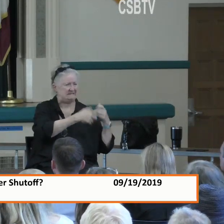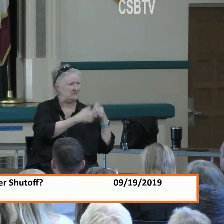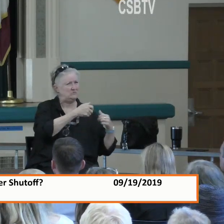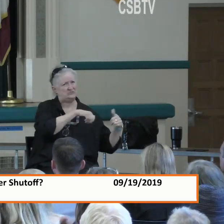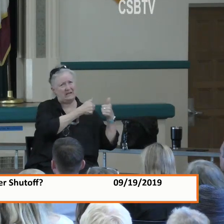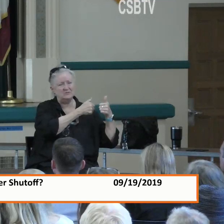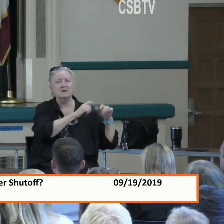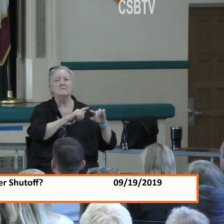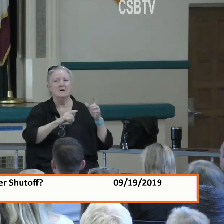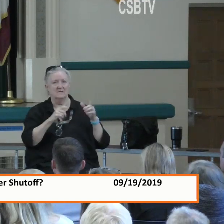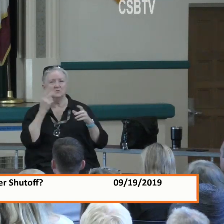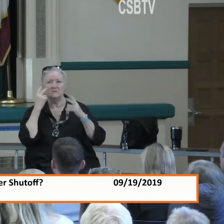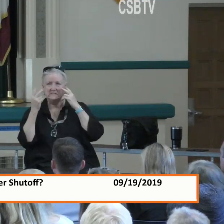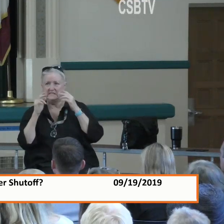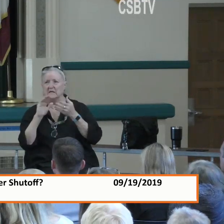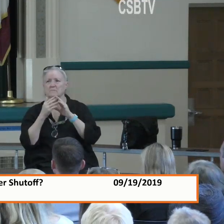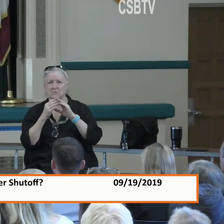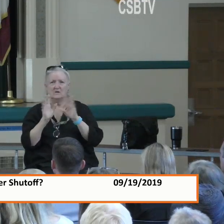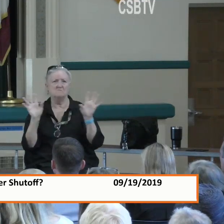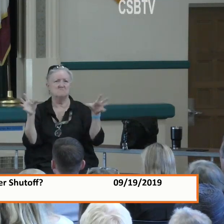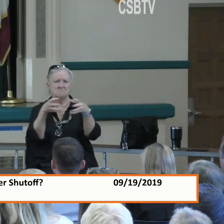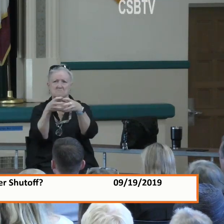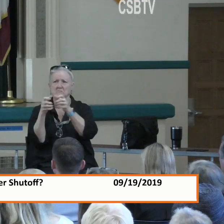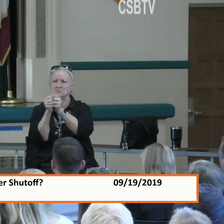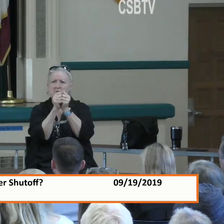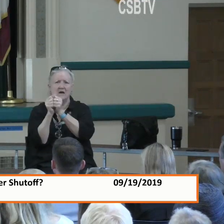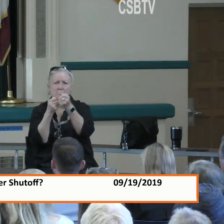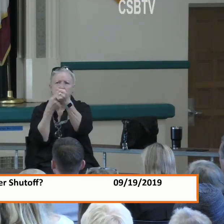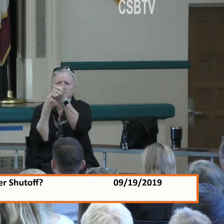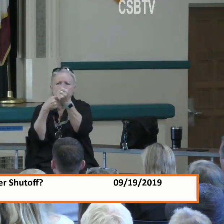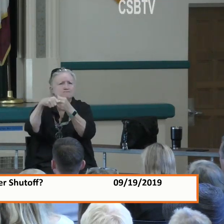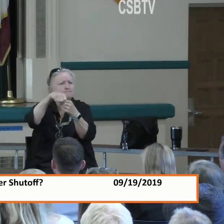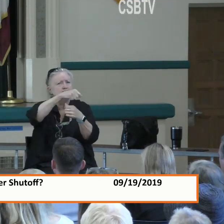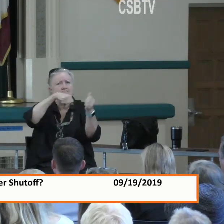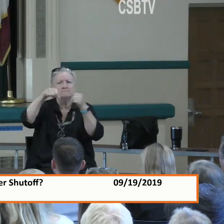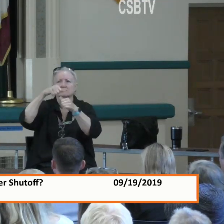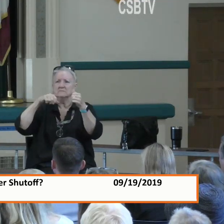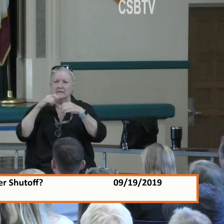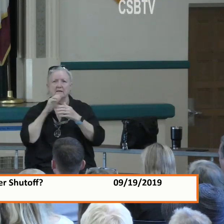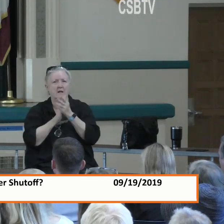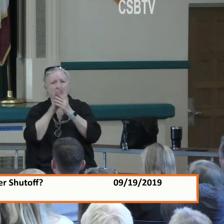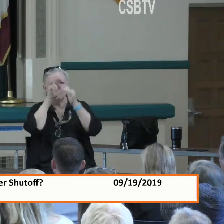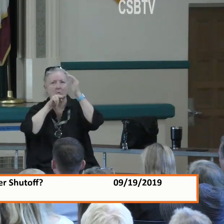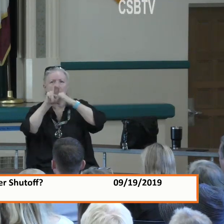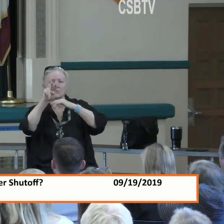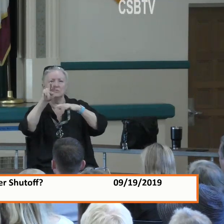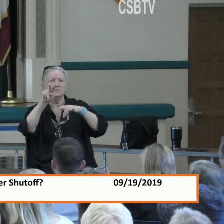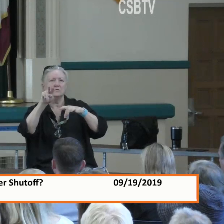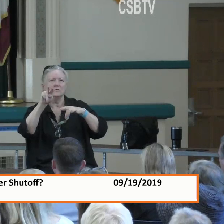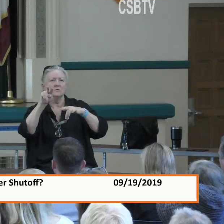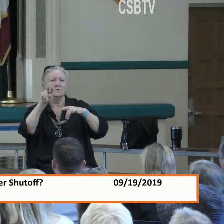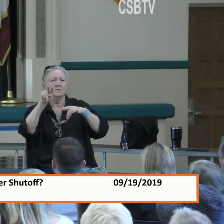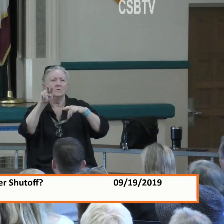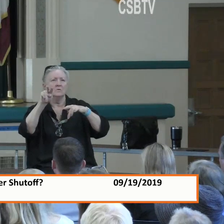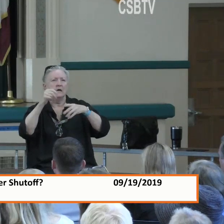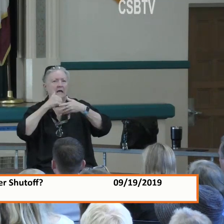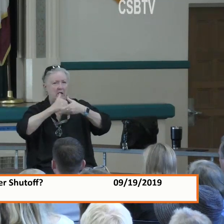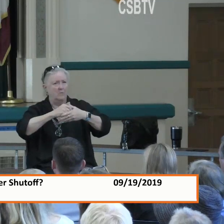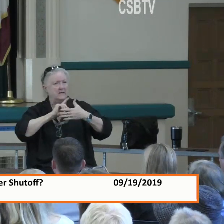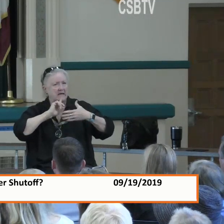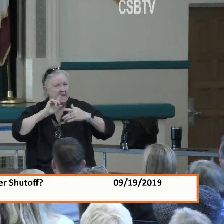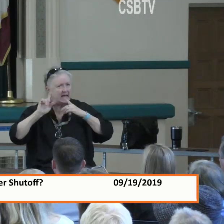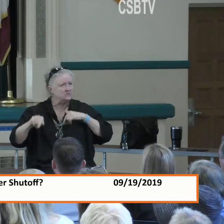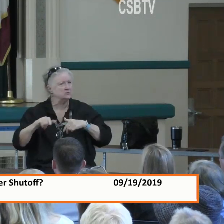challenging to see our community coming together. And I look forward to helping answer some